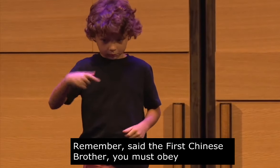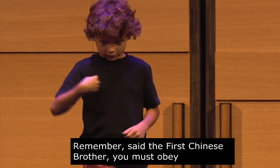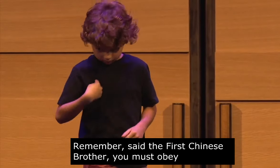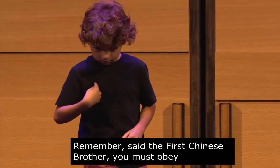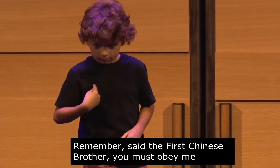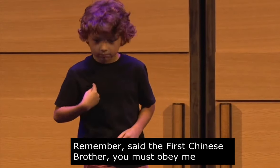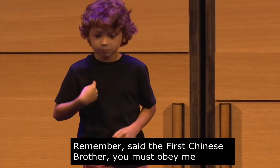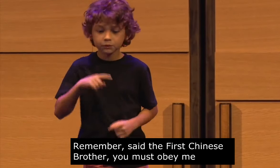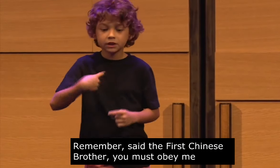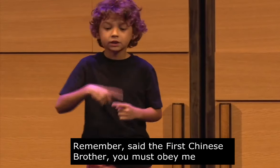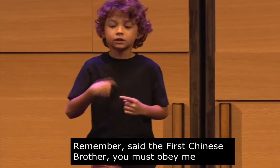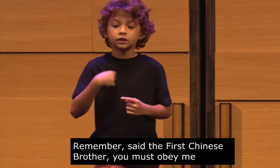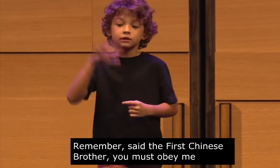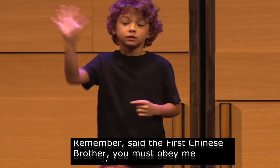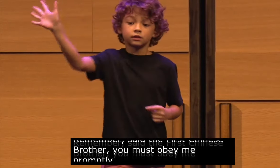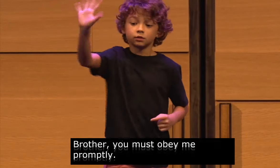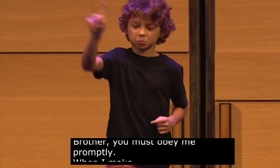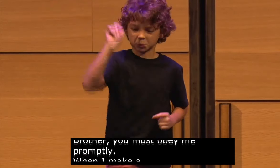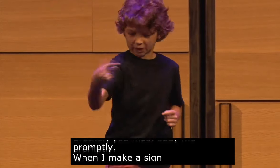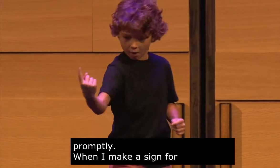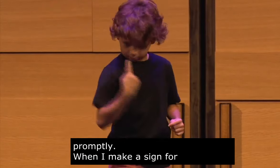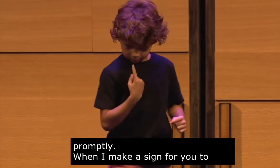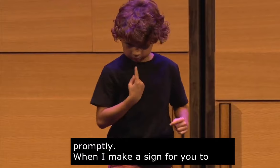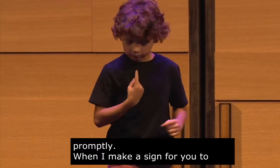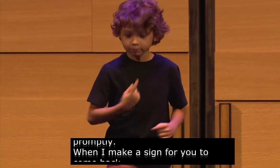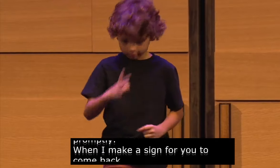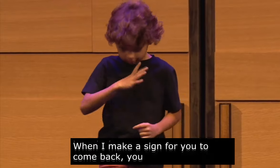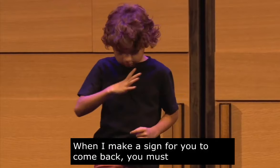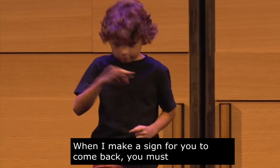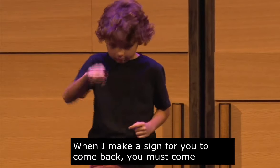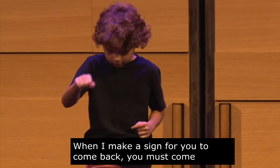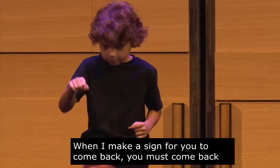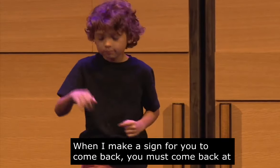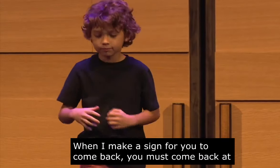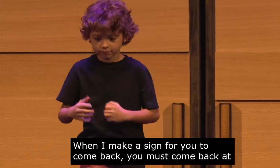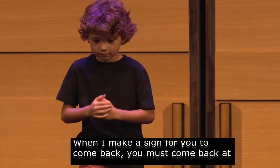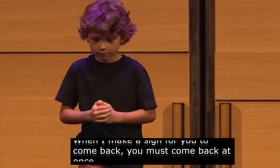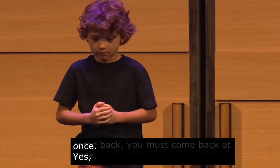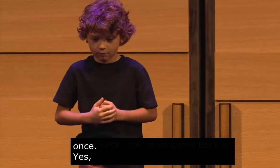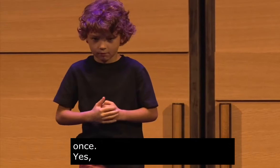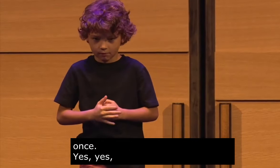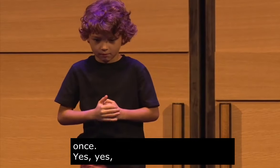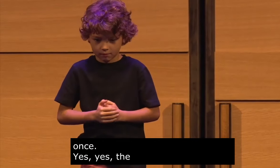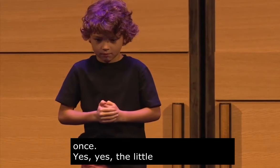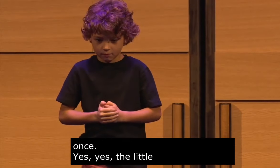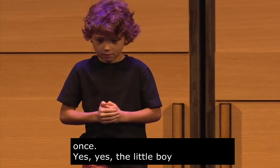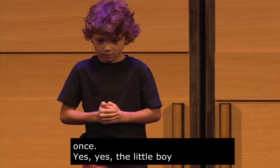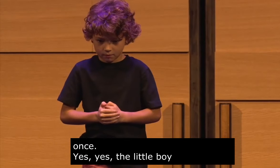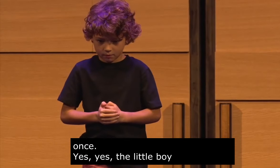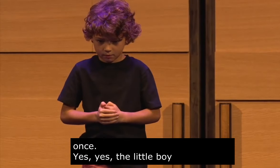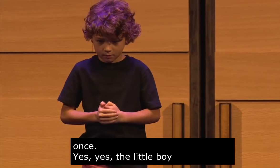you must obey me promptly. When I make a sign for you to come back, you must come back at once. Yes, yes, the little boy